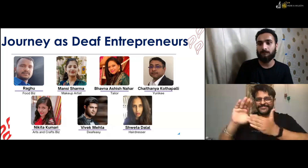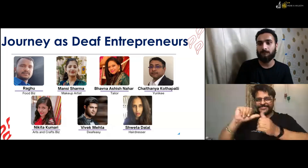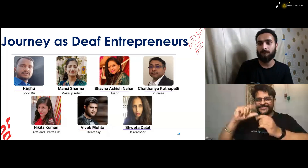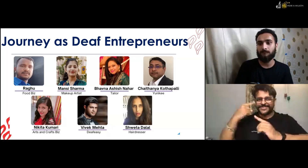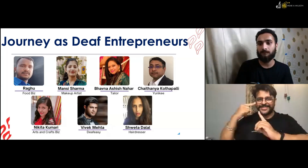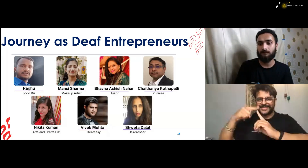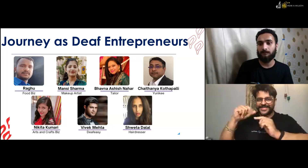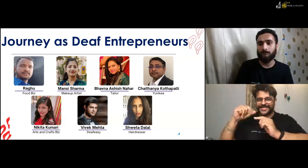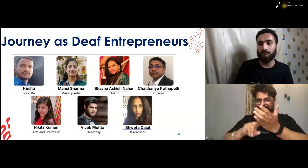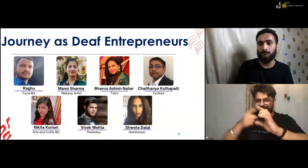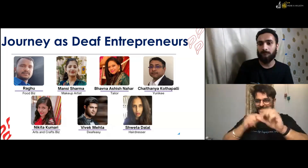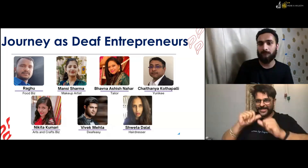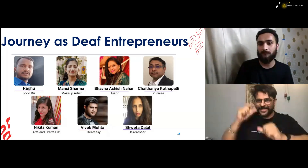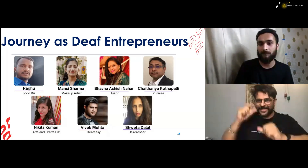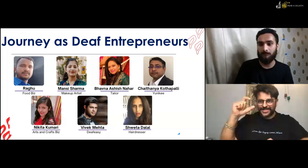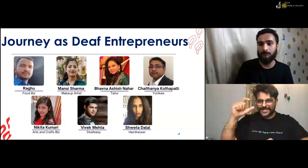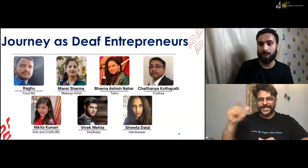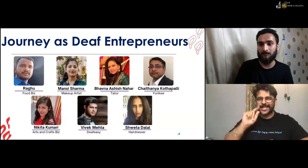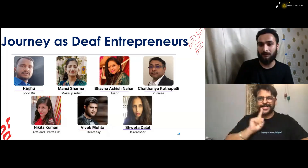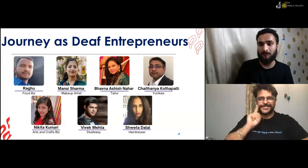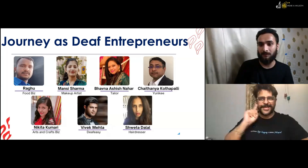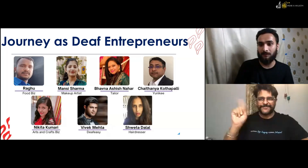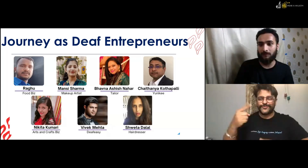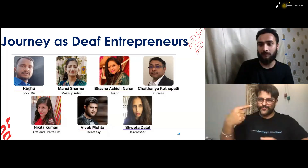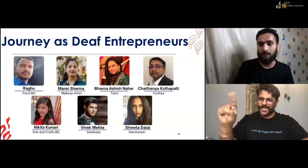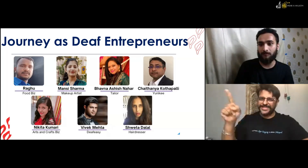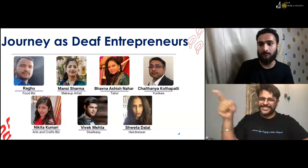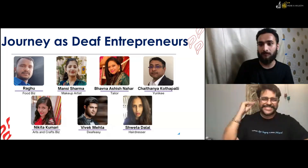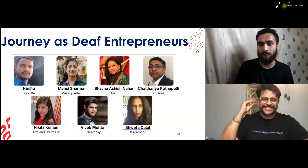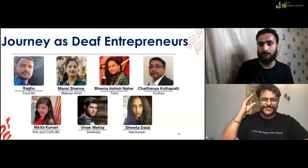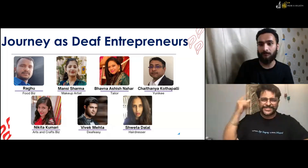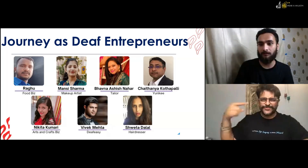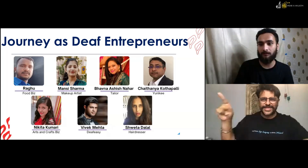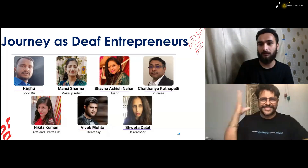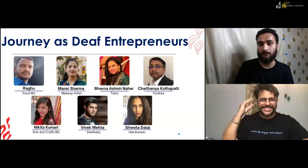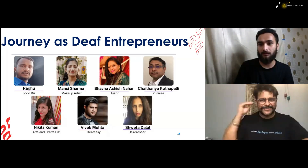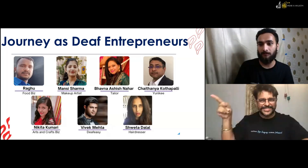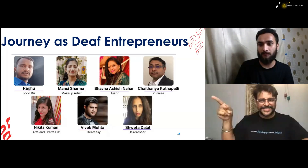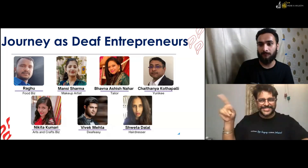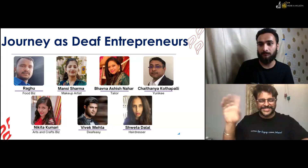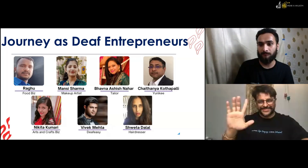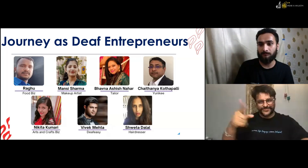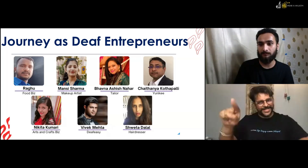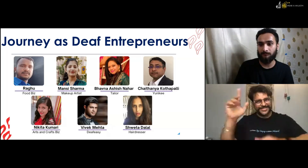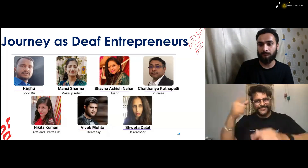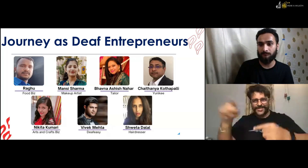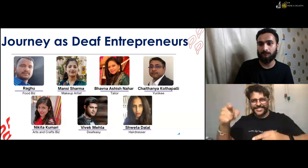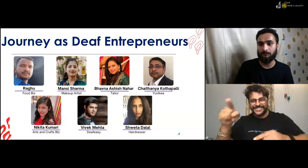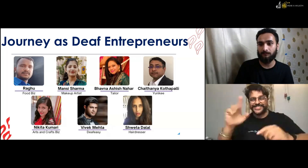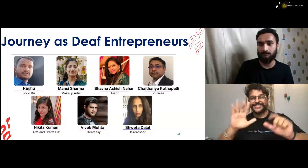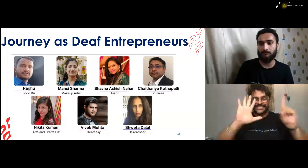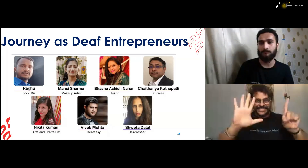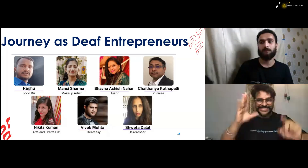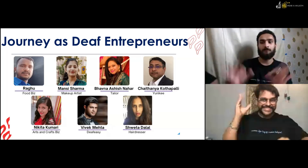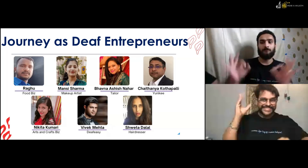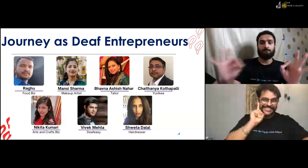already sending it in a chat window that Chaitanya is not deaf. Right. You're correct. He's the hearing person. Definitely. You're